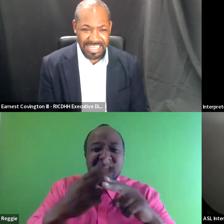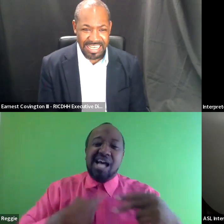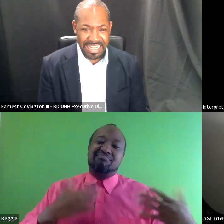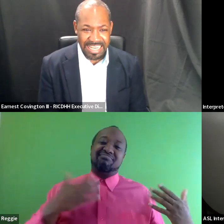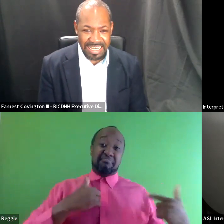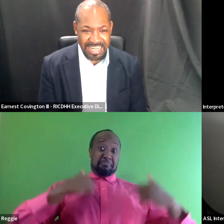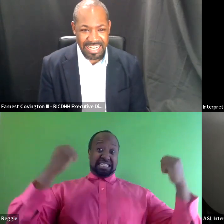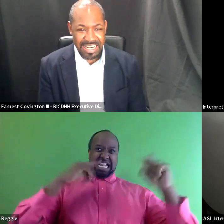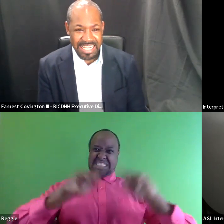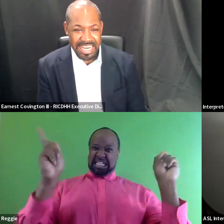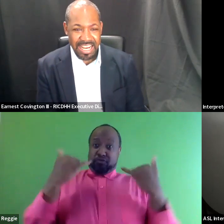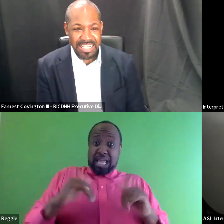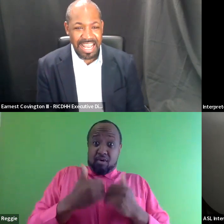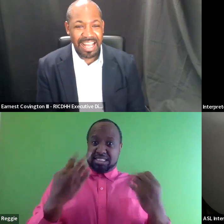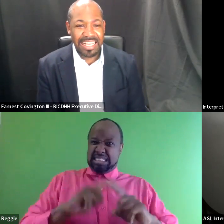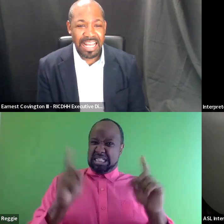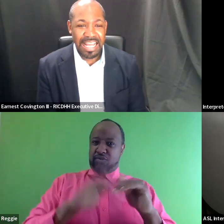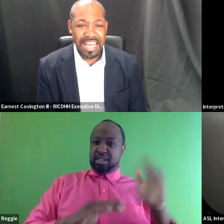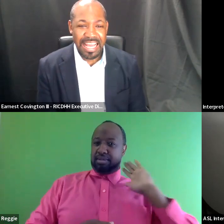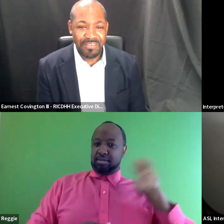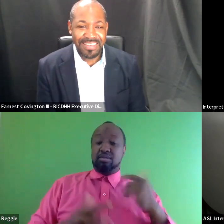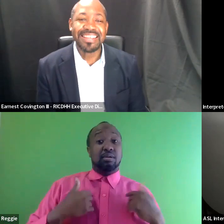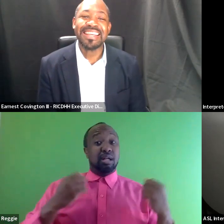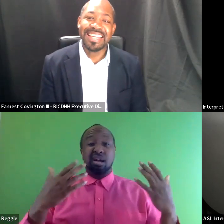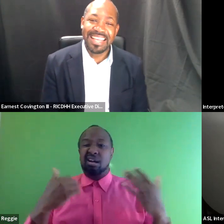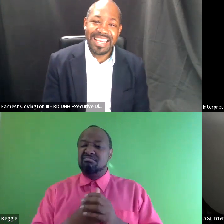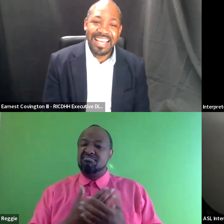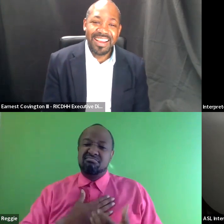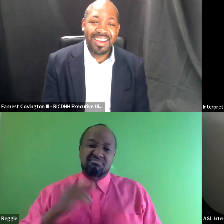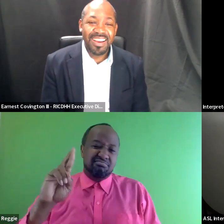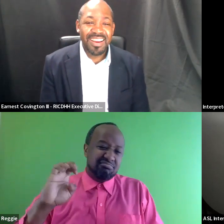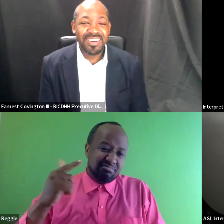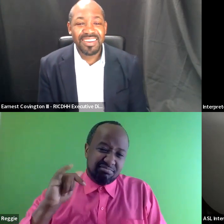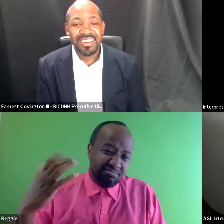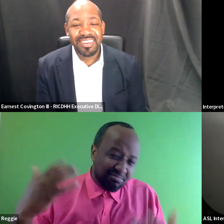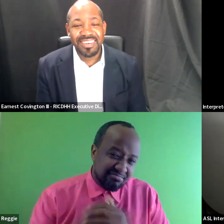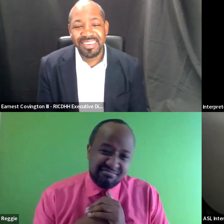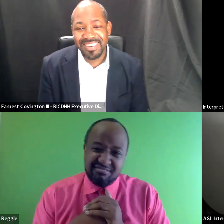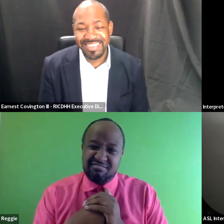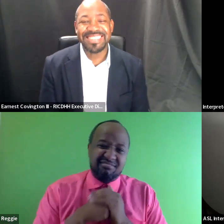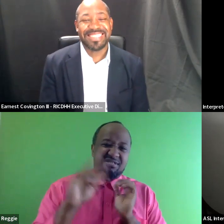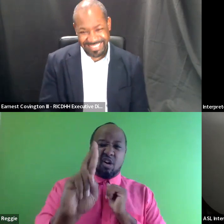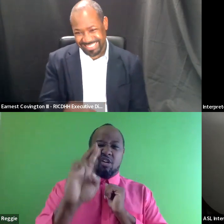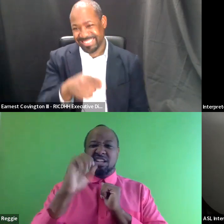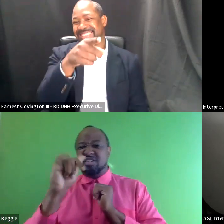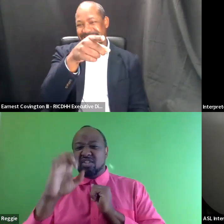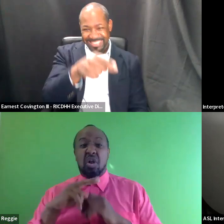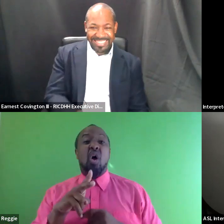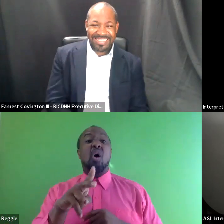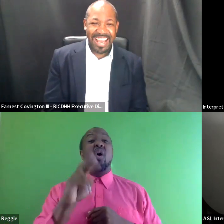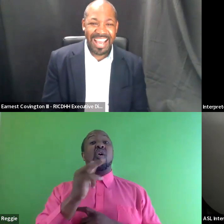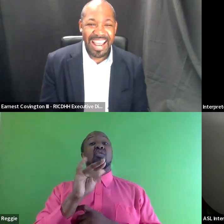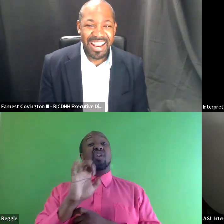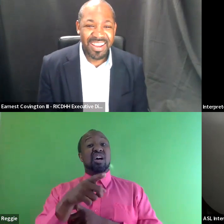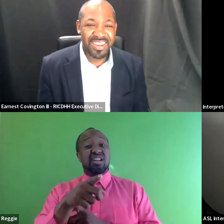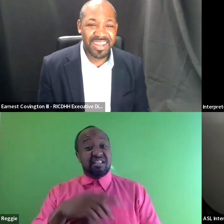going, you know. And my sign was different now than in the past. So if they knew me in the past, I might be looking like this